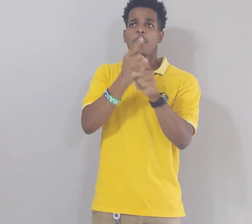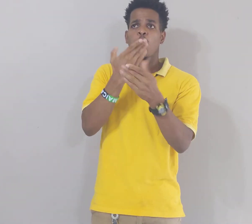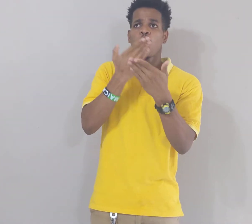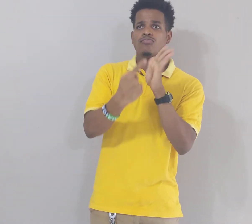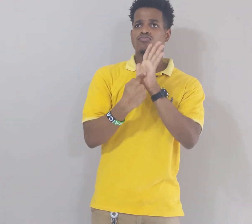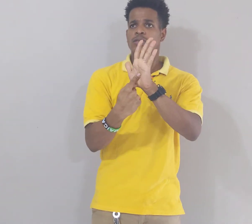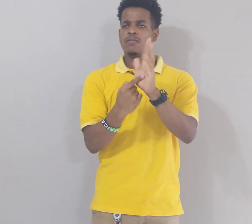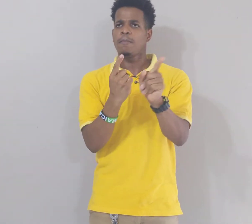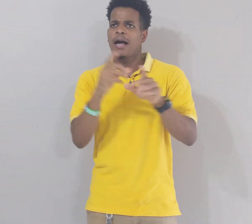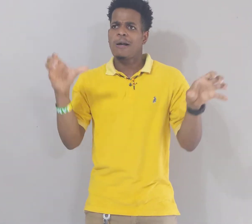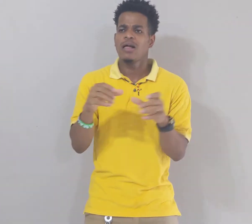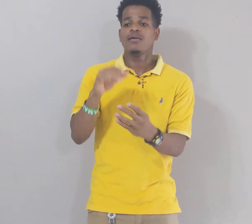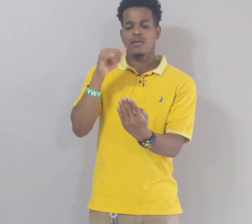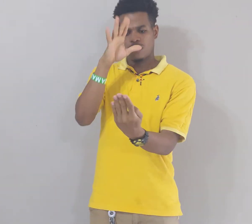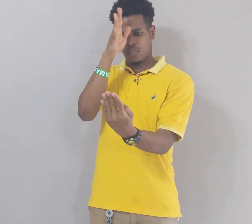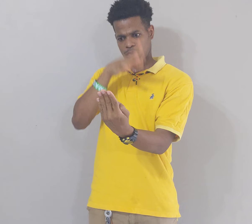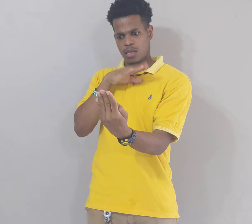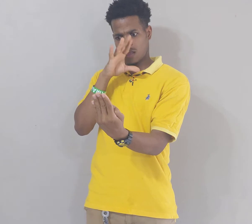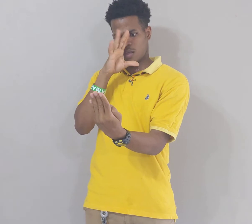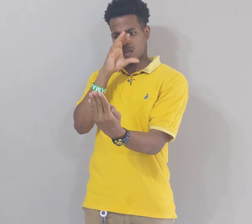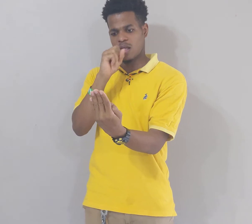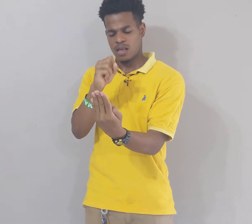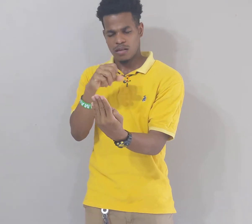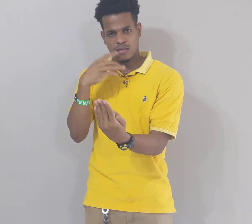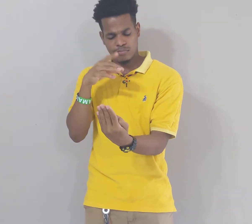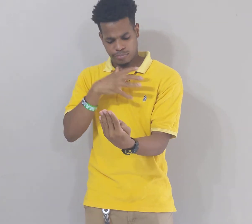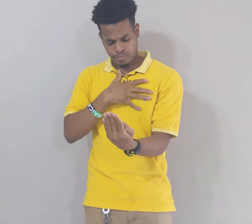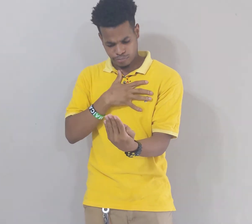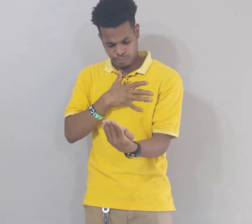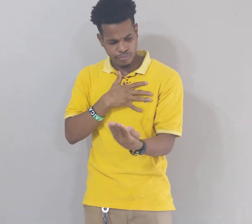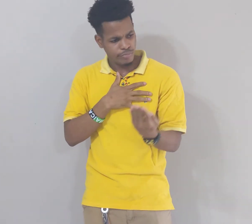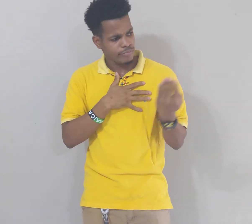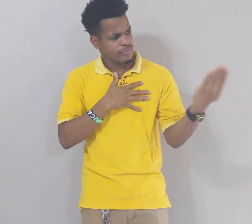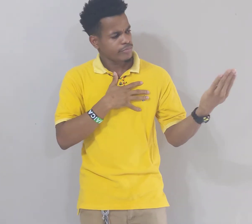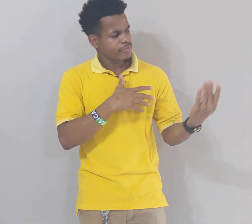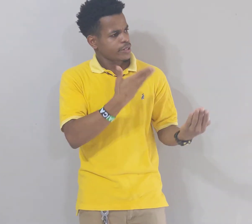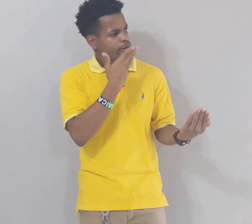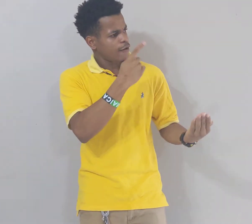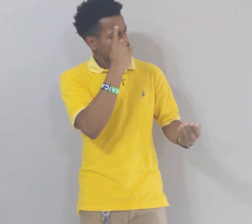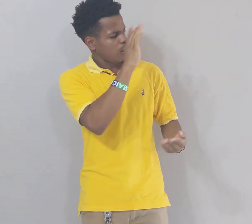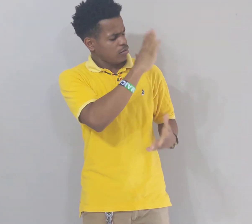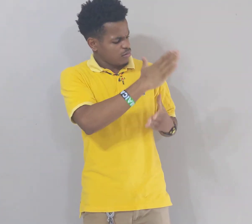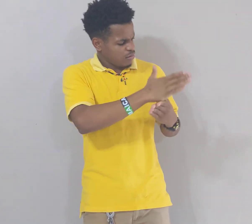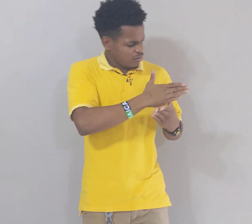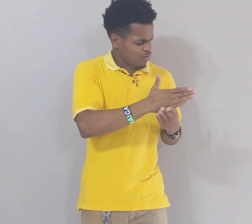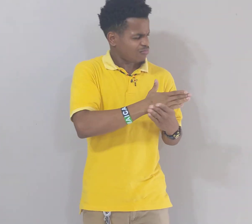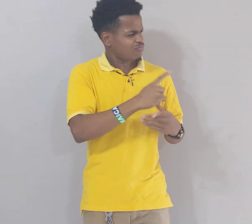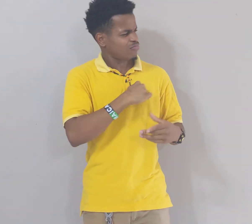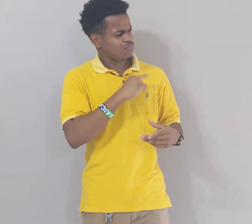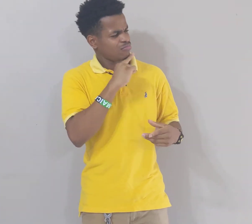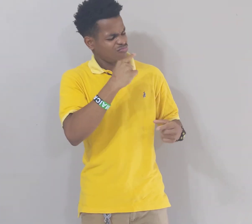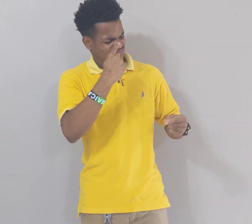and testimonies and explained what I was sharing with him, and it really touched his